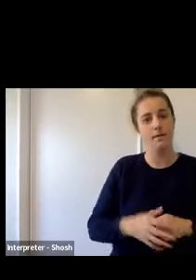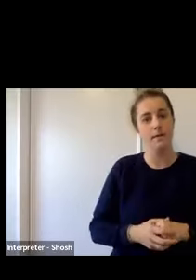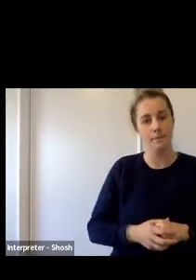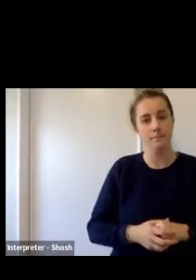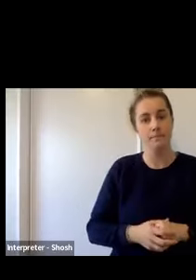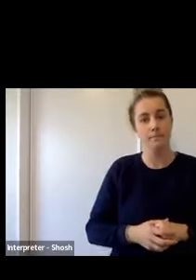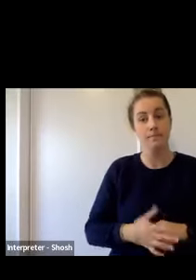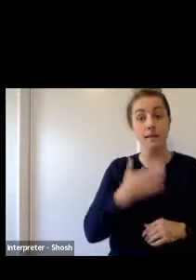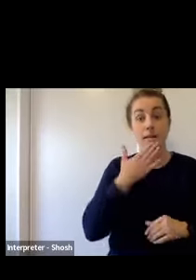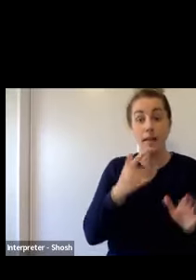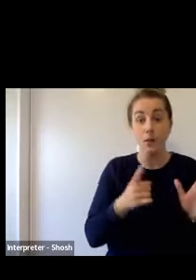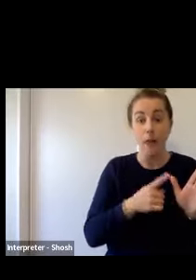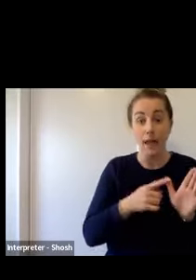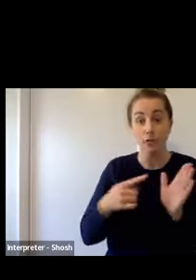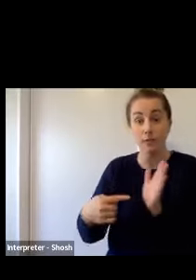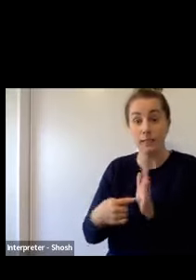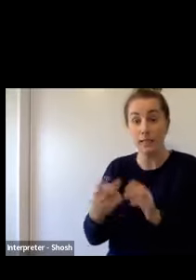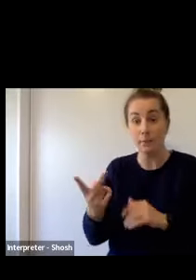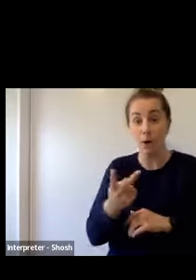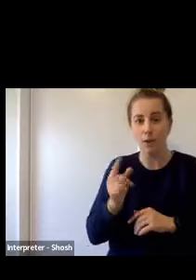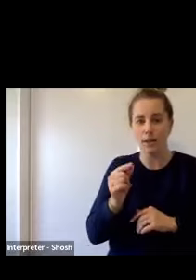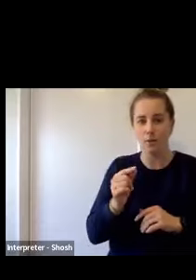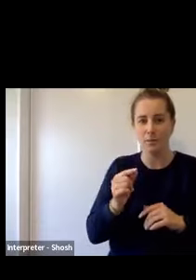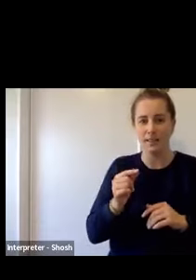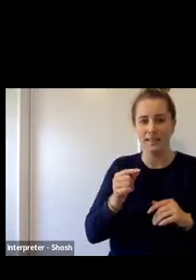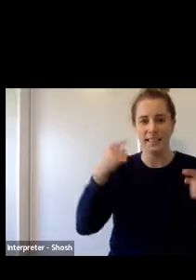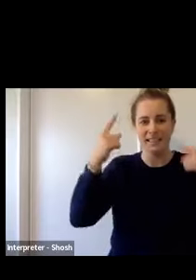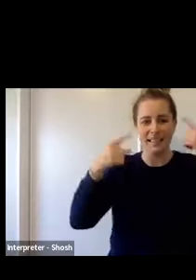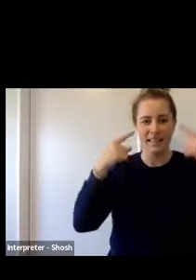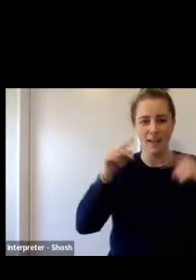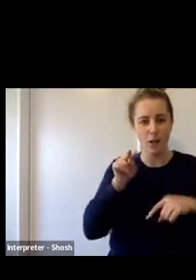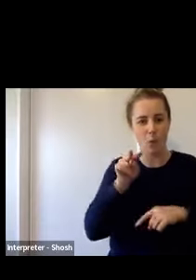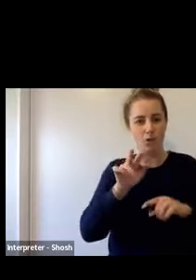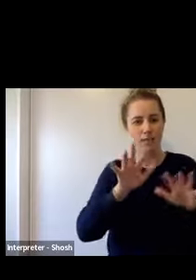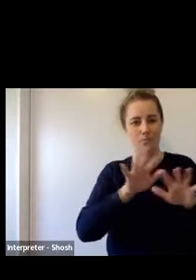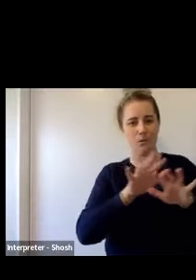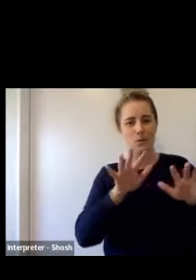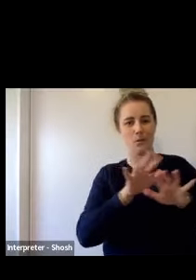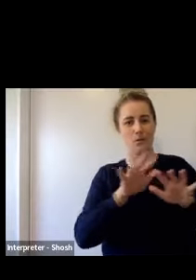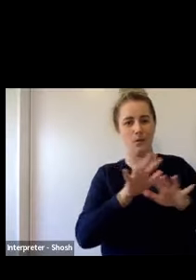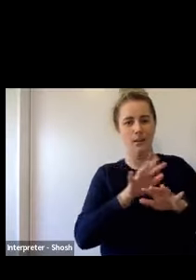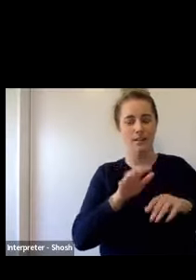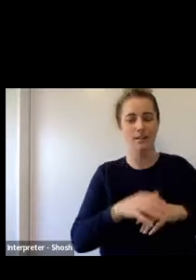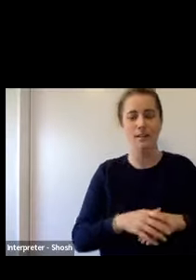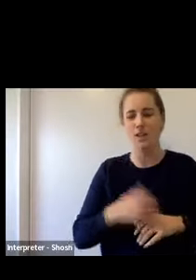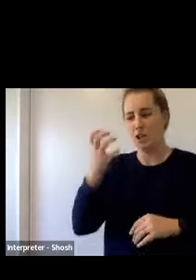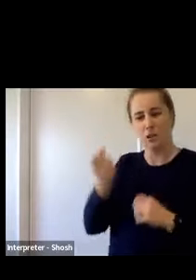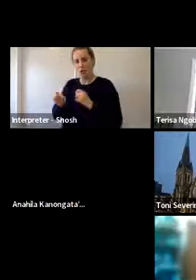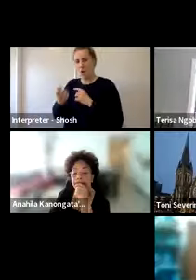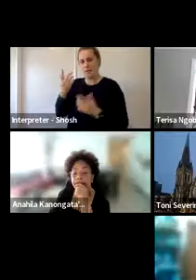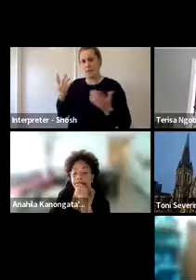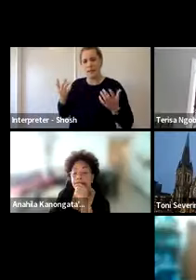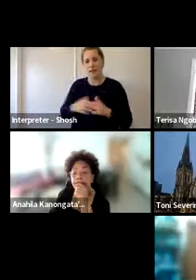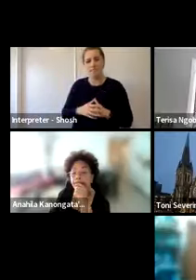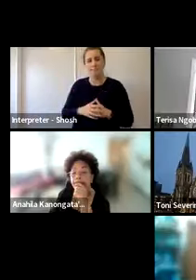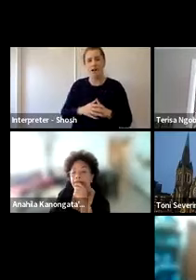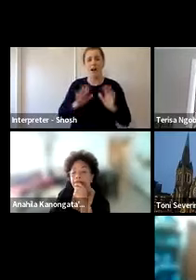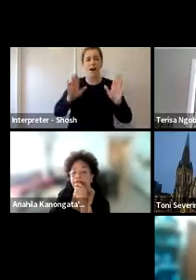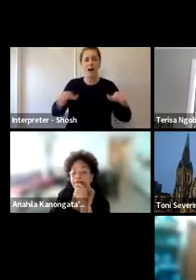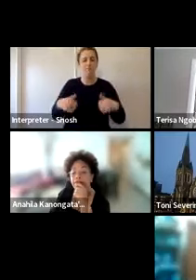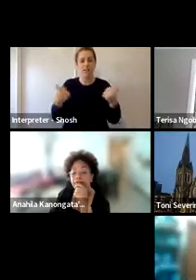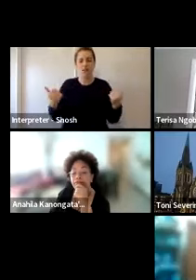Thank you, Andrew and Tina. A little bit dizzy watching your camera. Sorry, a little I don't bit know there. what's going on with that. Yeah. It is what it is.